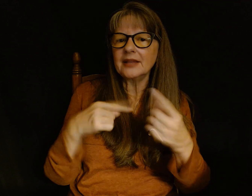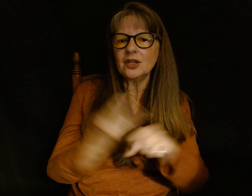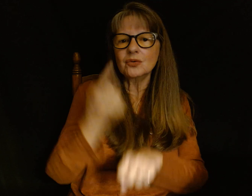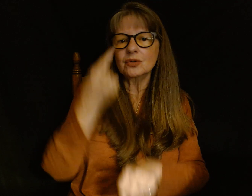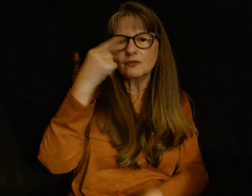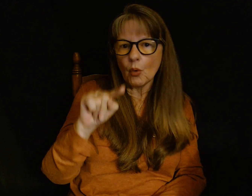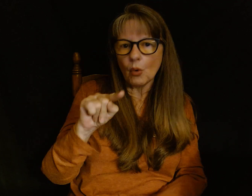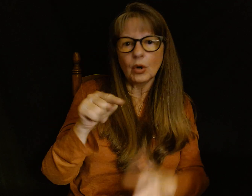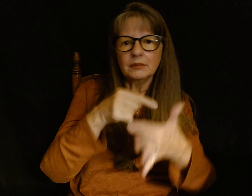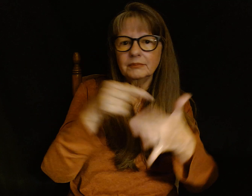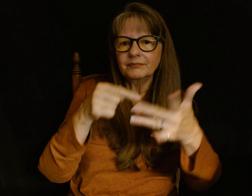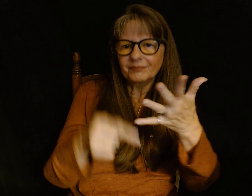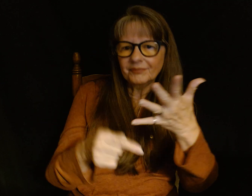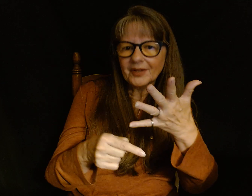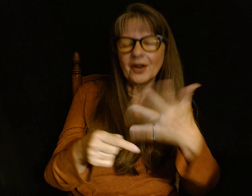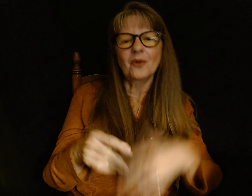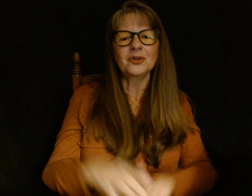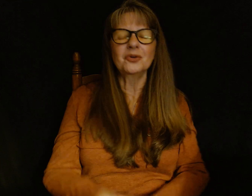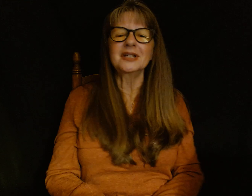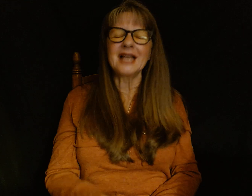use for, and you can tell them.